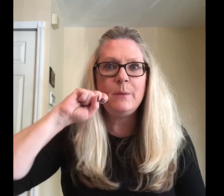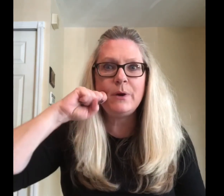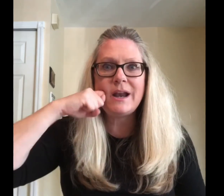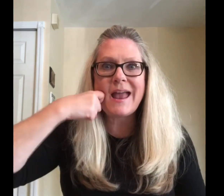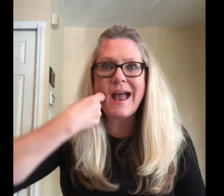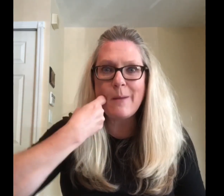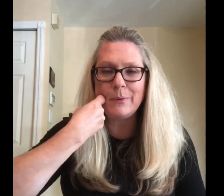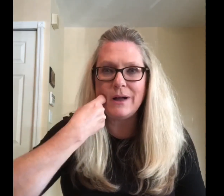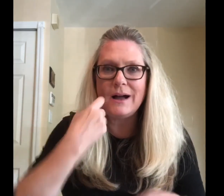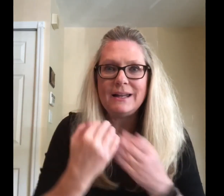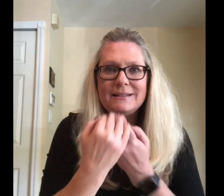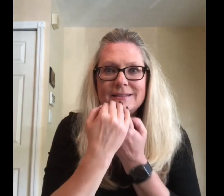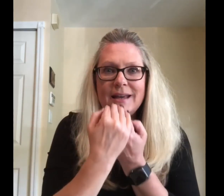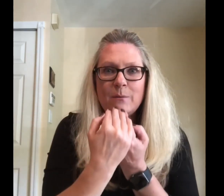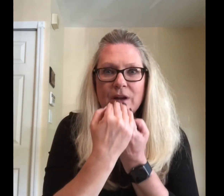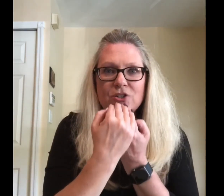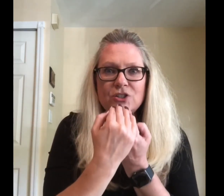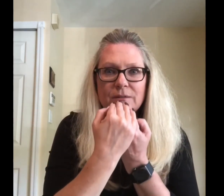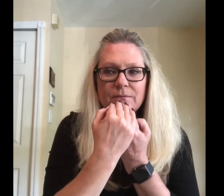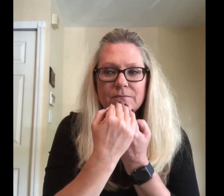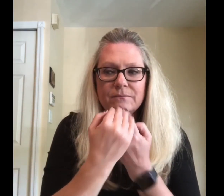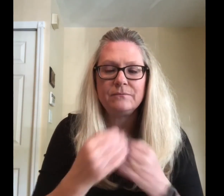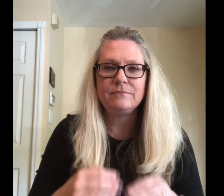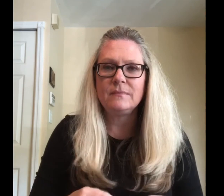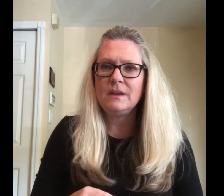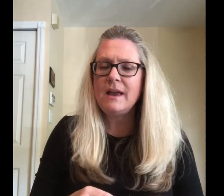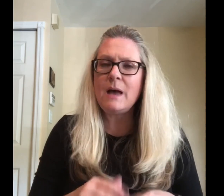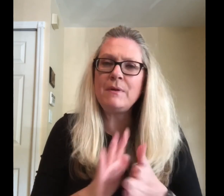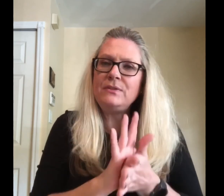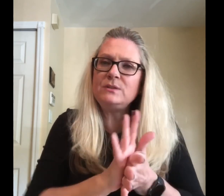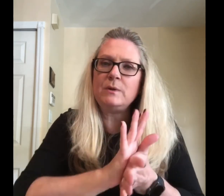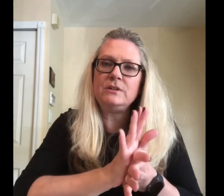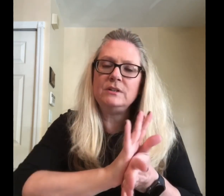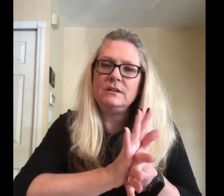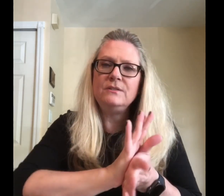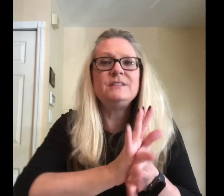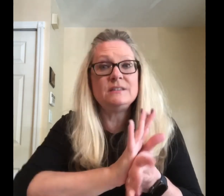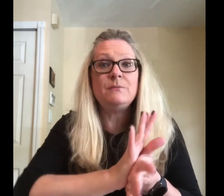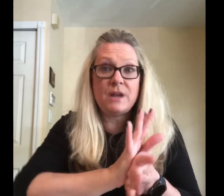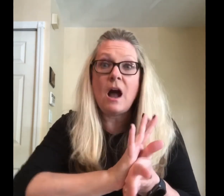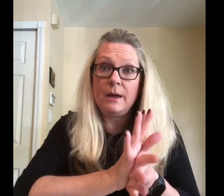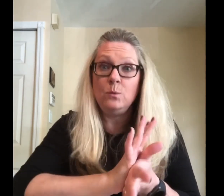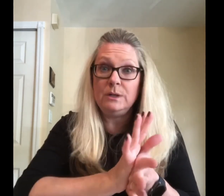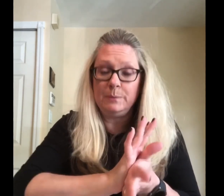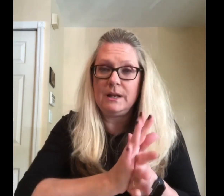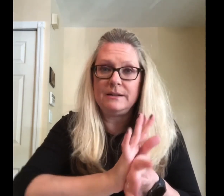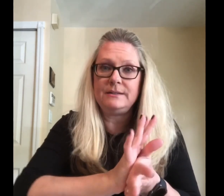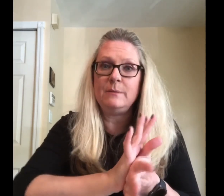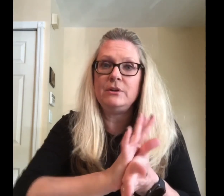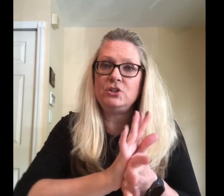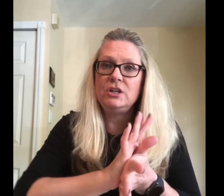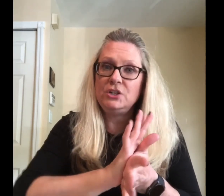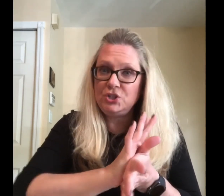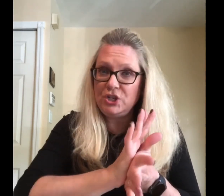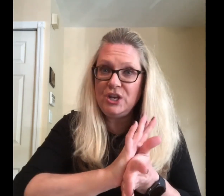an apple on his sandwich. How about this one? This is something I would put on a sandwich.